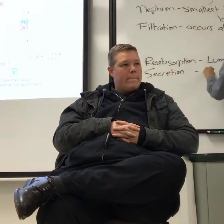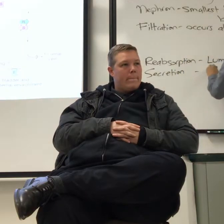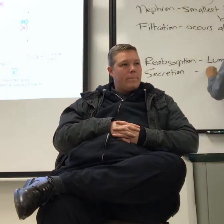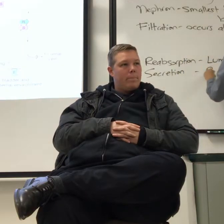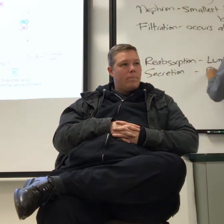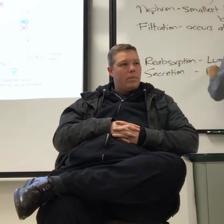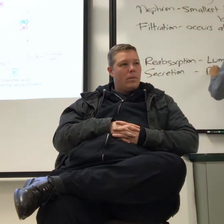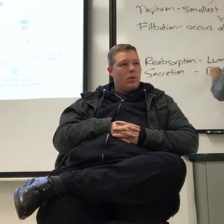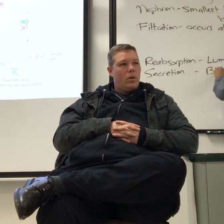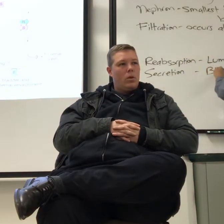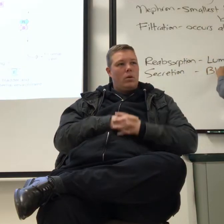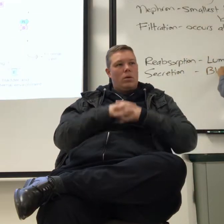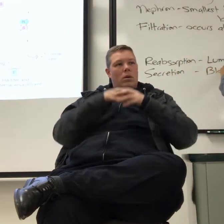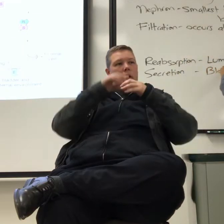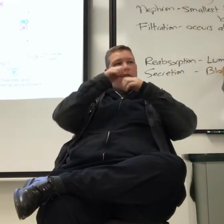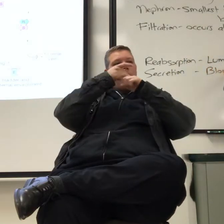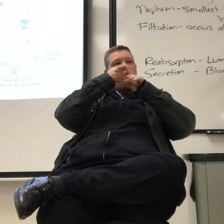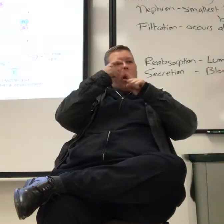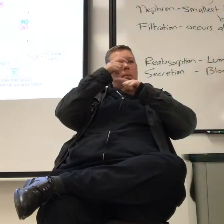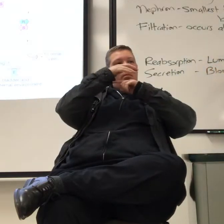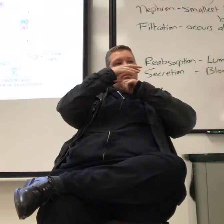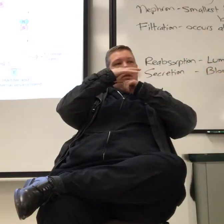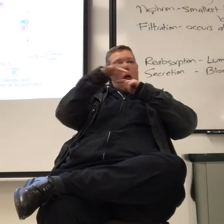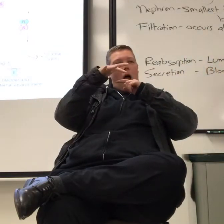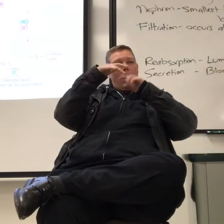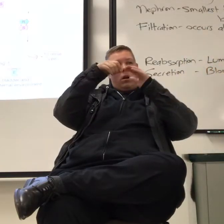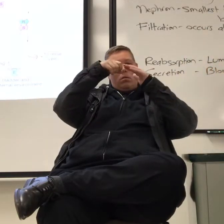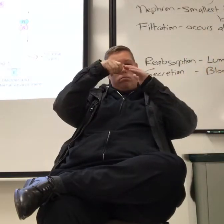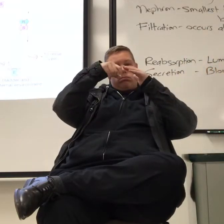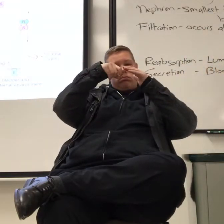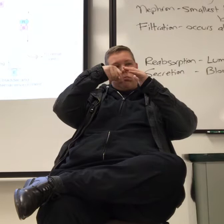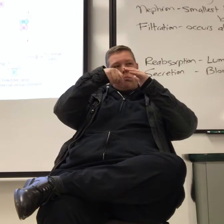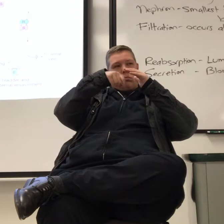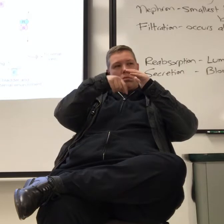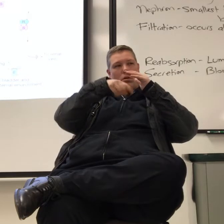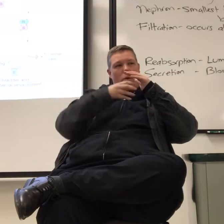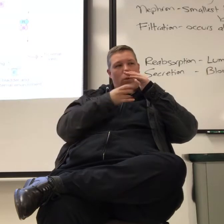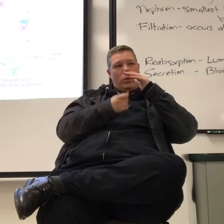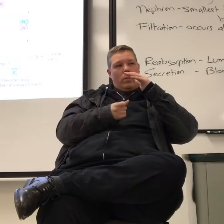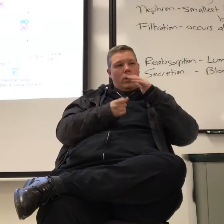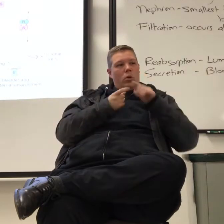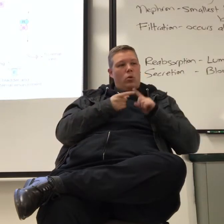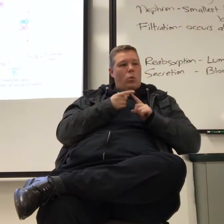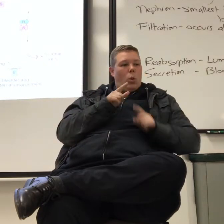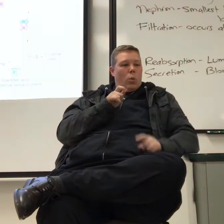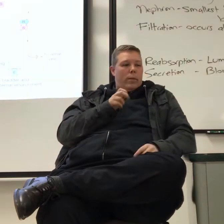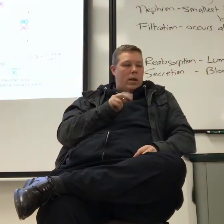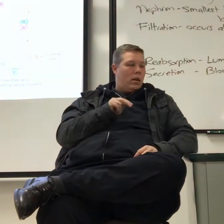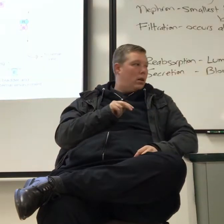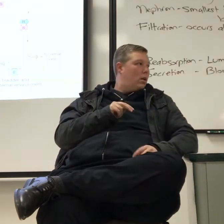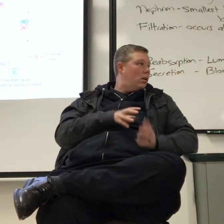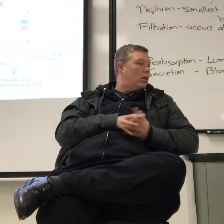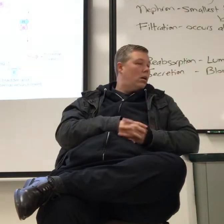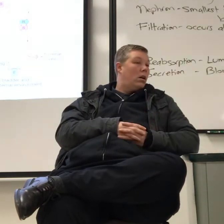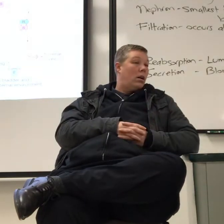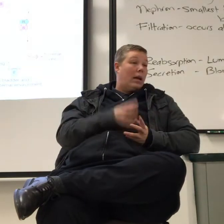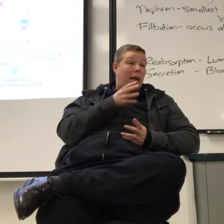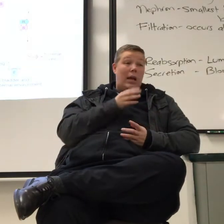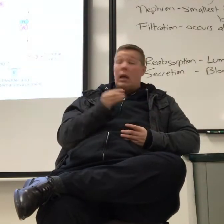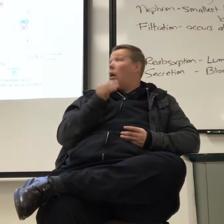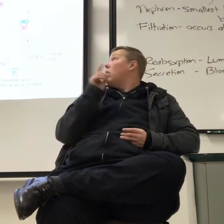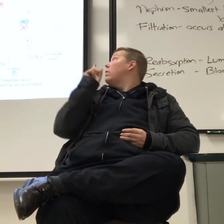You secrete from blood into the lumen. And if that thing that